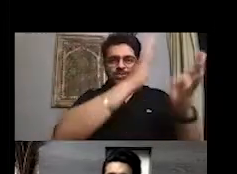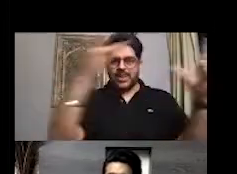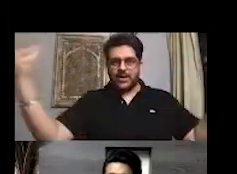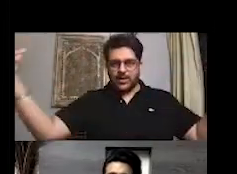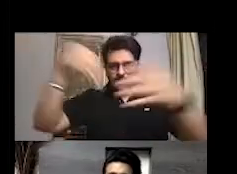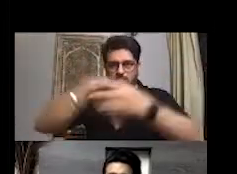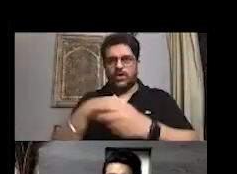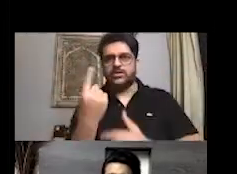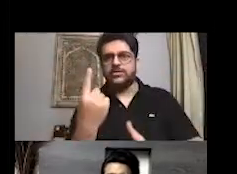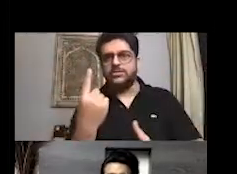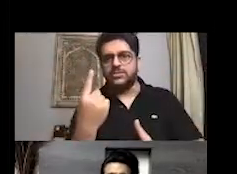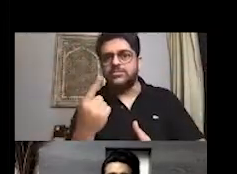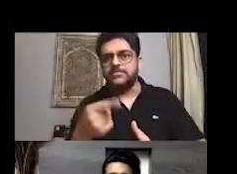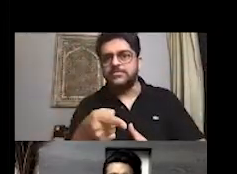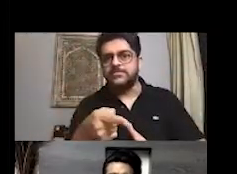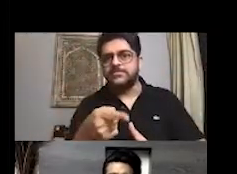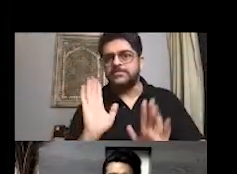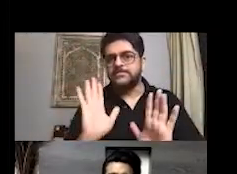words and the